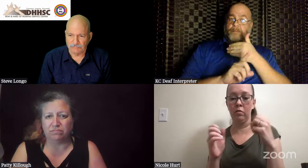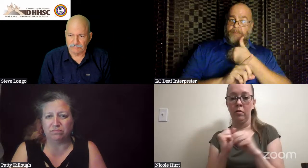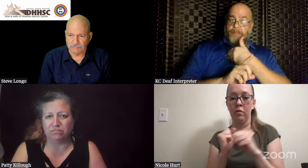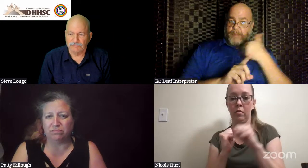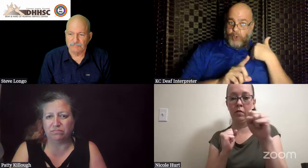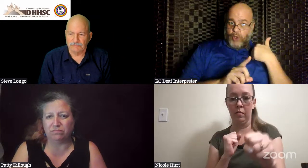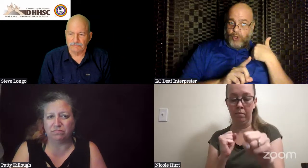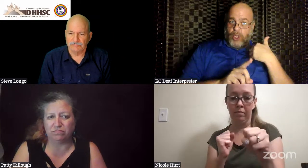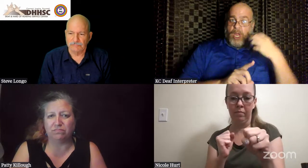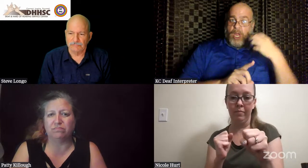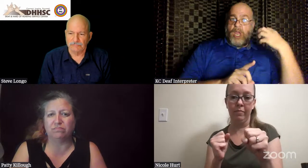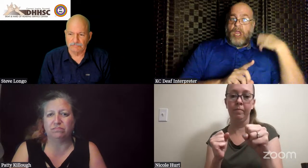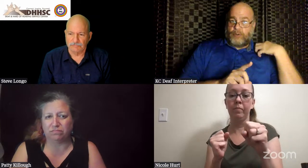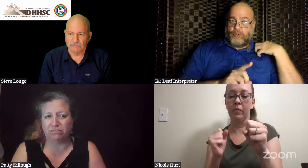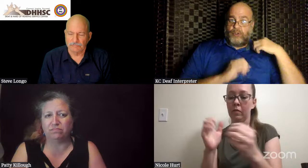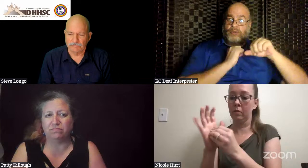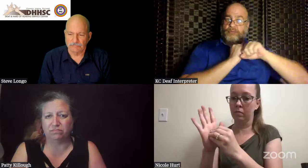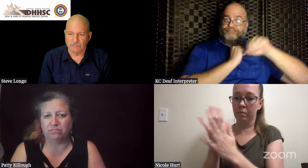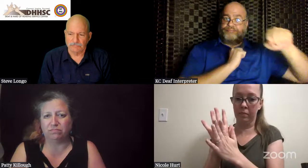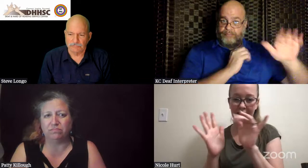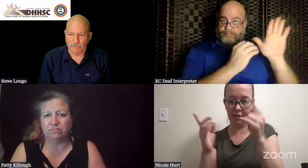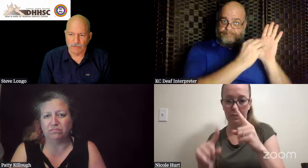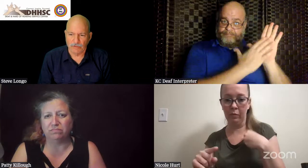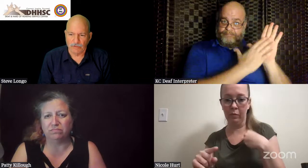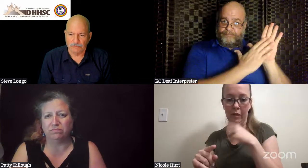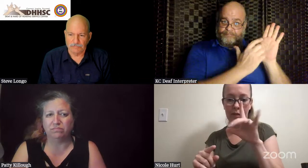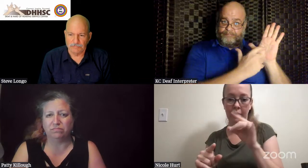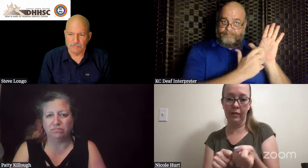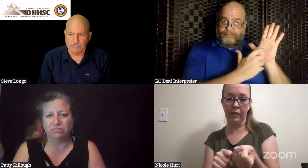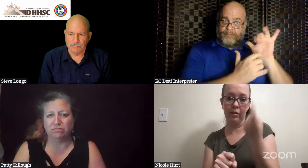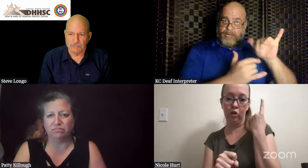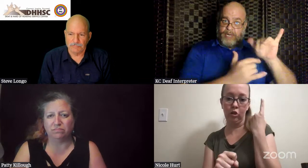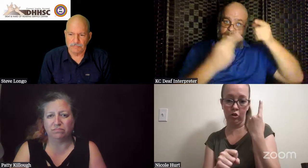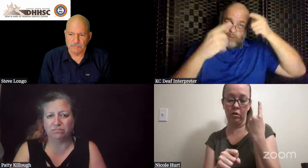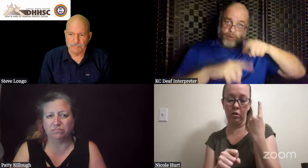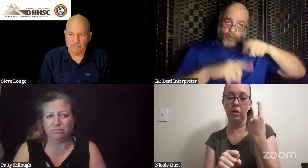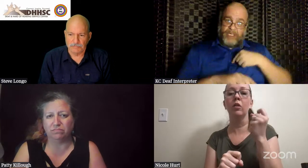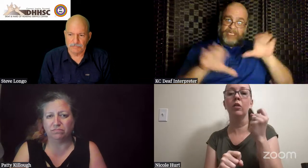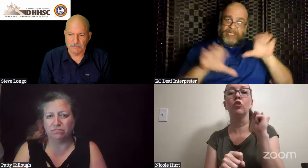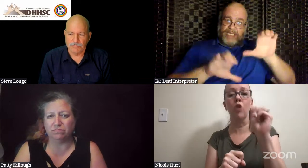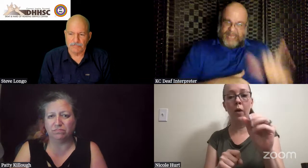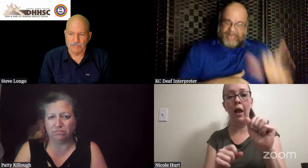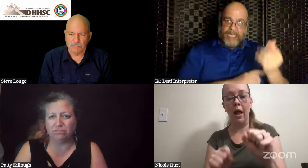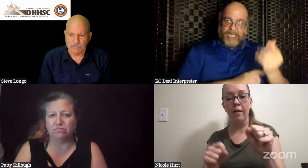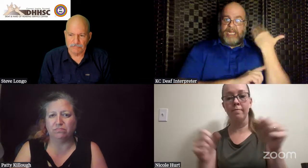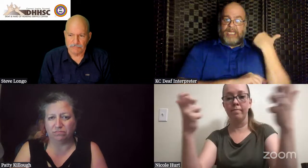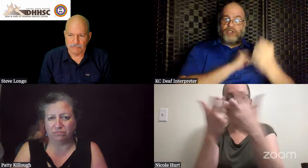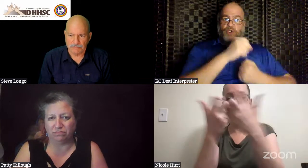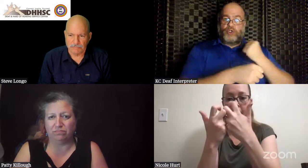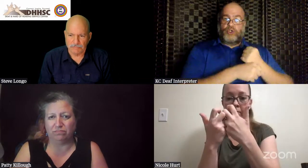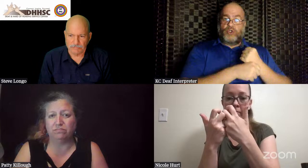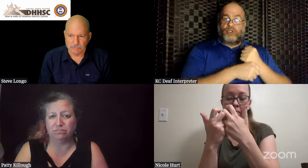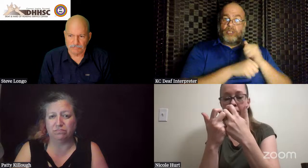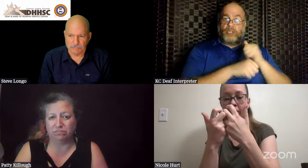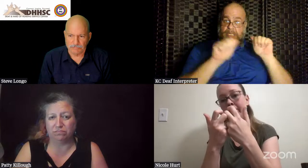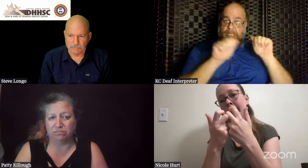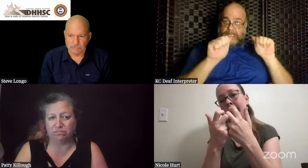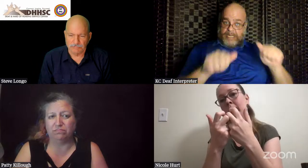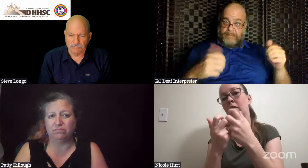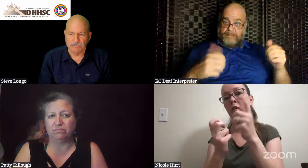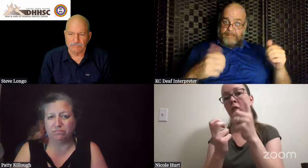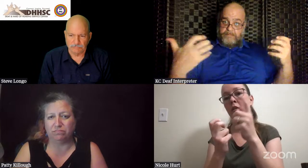terms as members and officers are extended and it is noted appropriately in